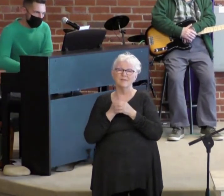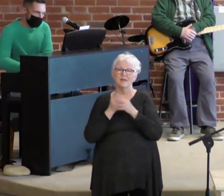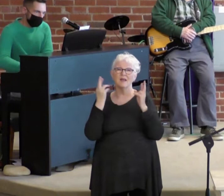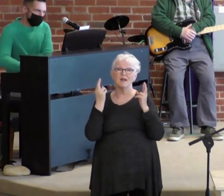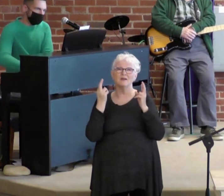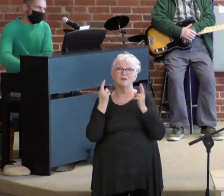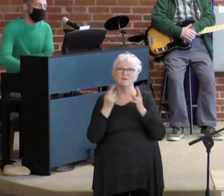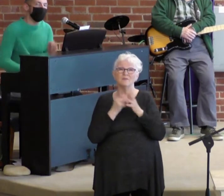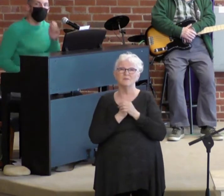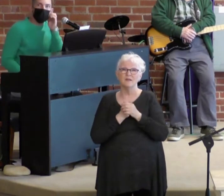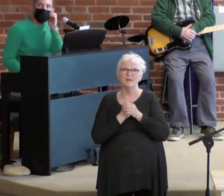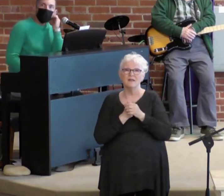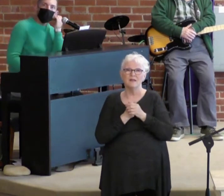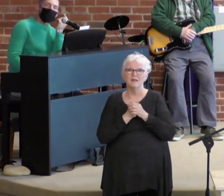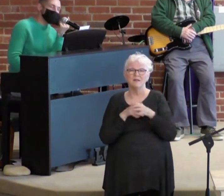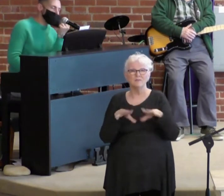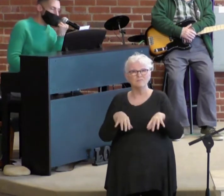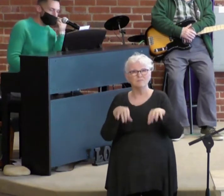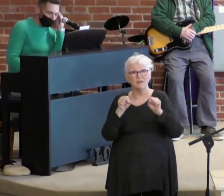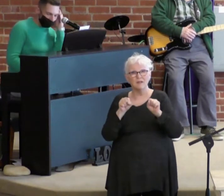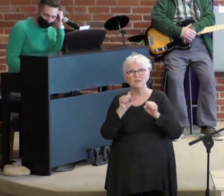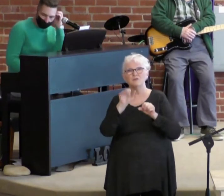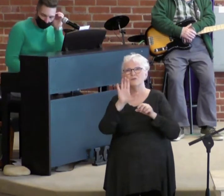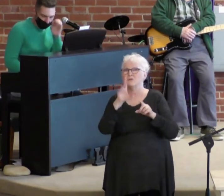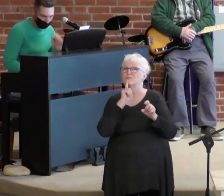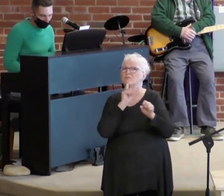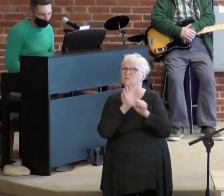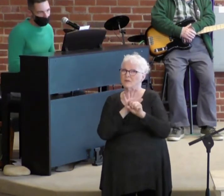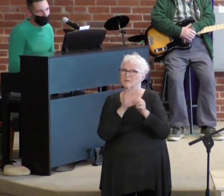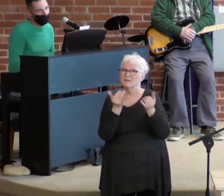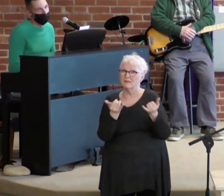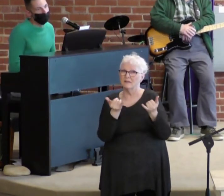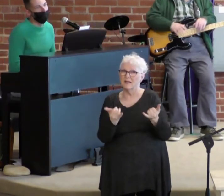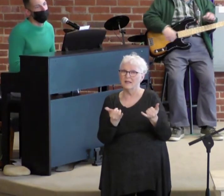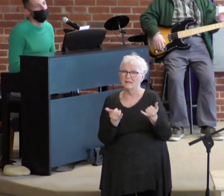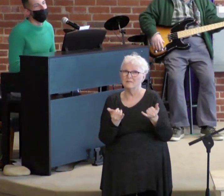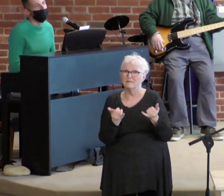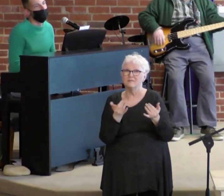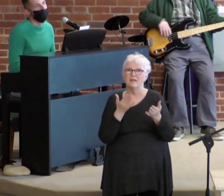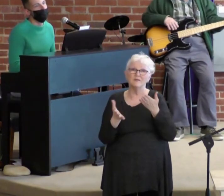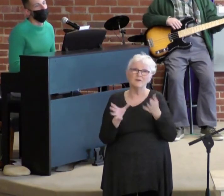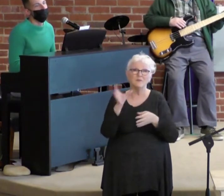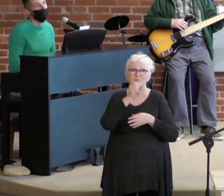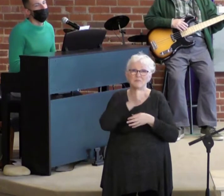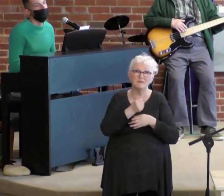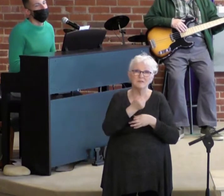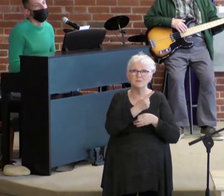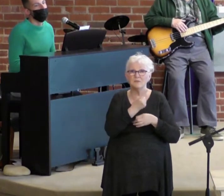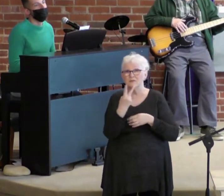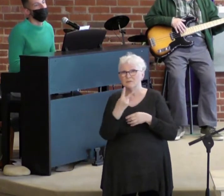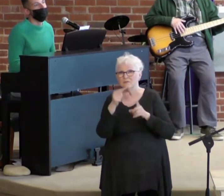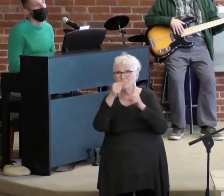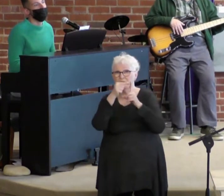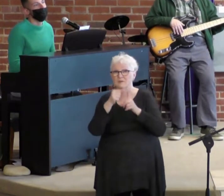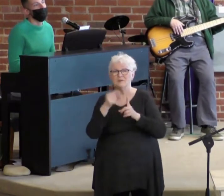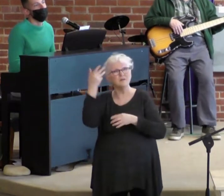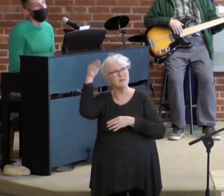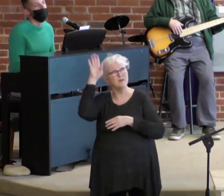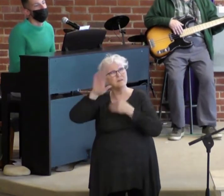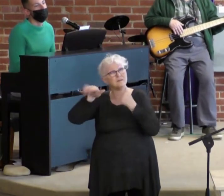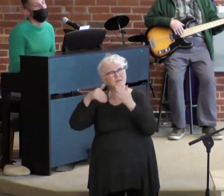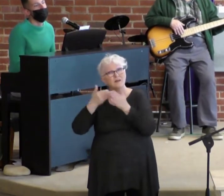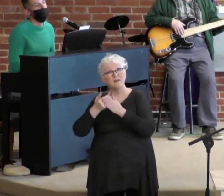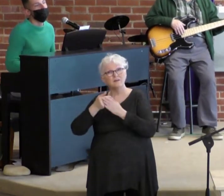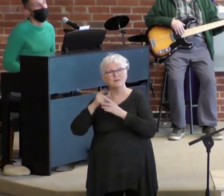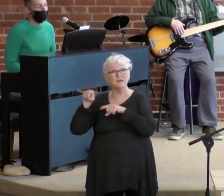and I hope that you will claim that as your promise today. Even though I missed a word or two, God is all we ever need in